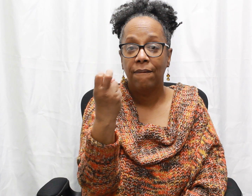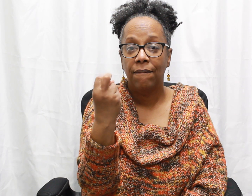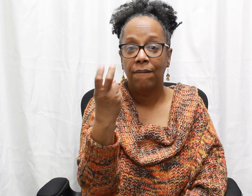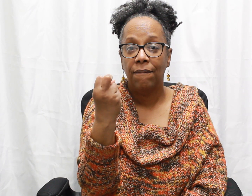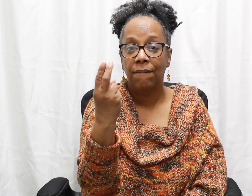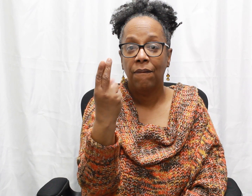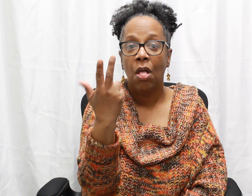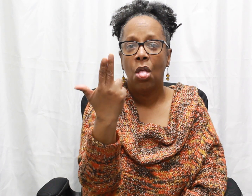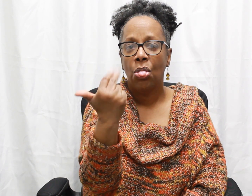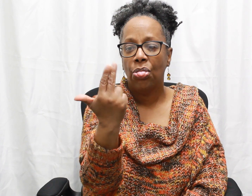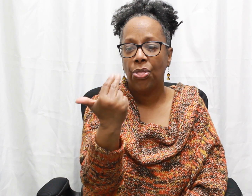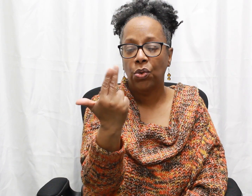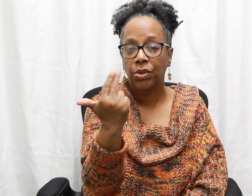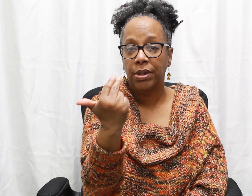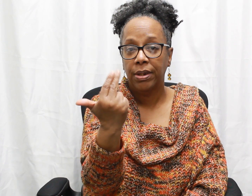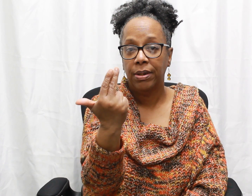12, 13,